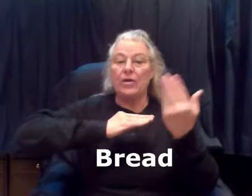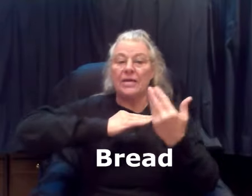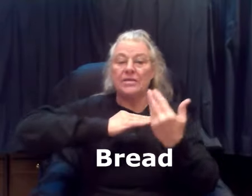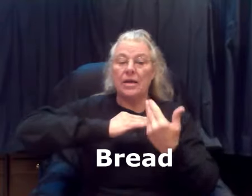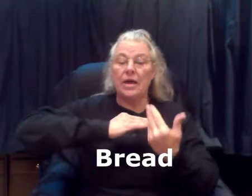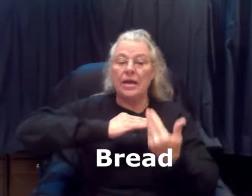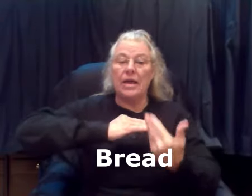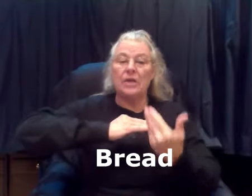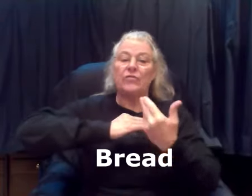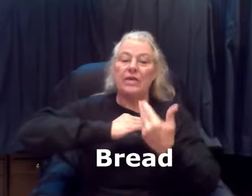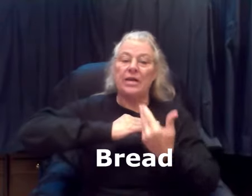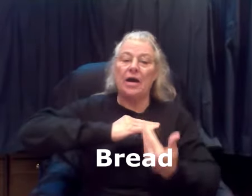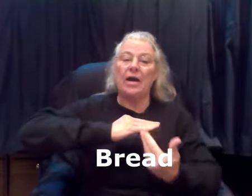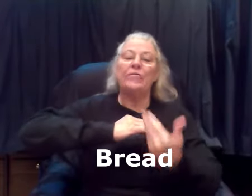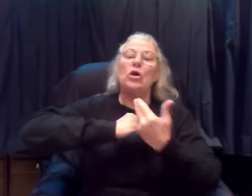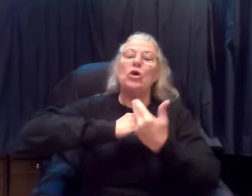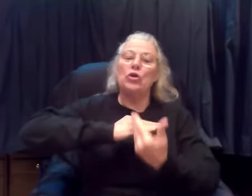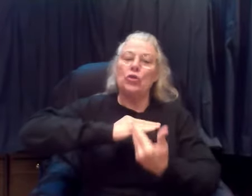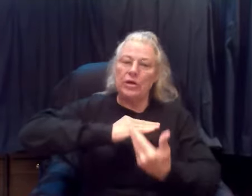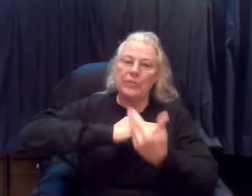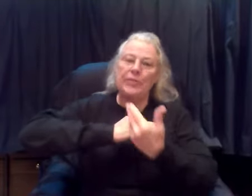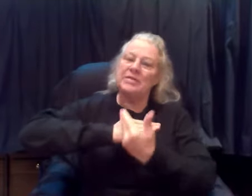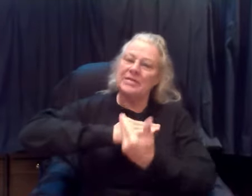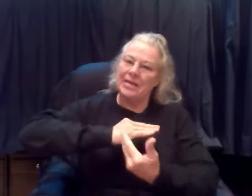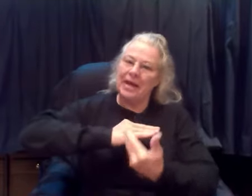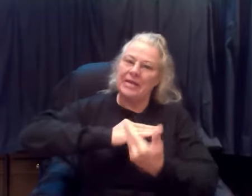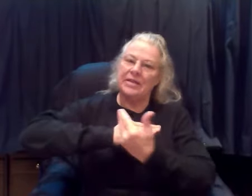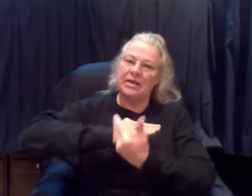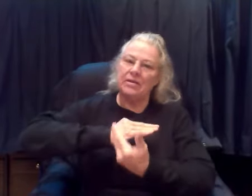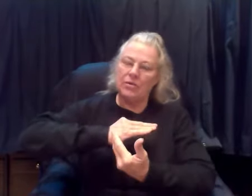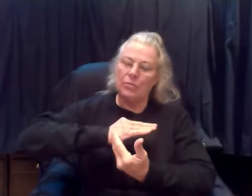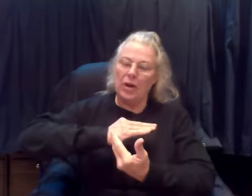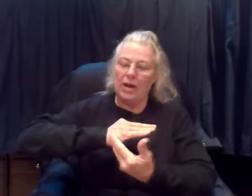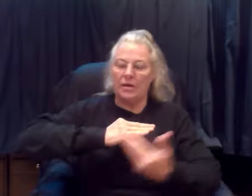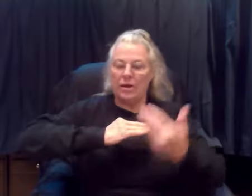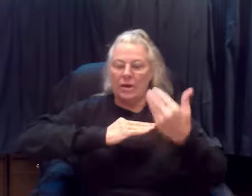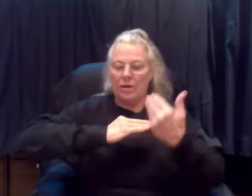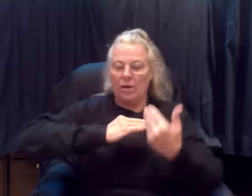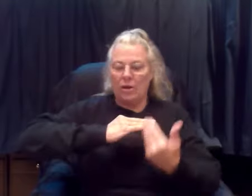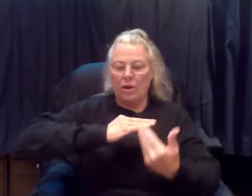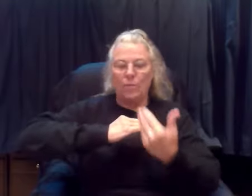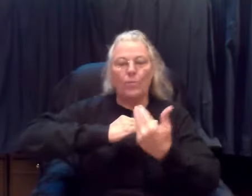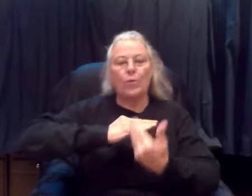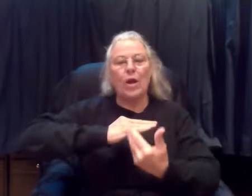the cutting edge of a knife, you're going to be slicing the bread. Bread.